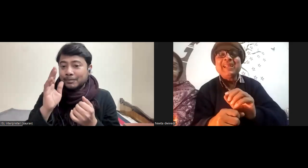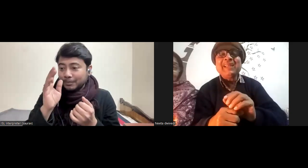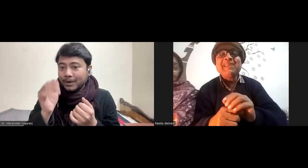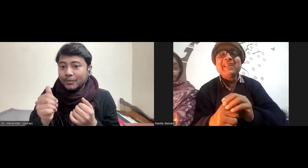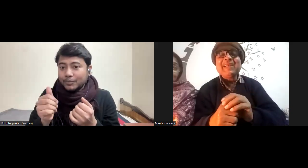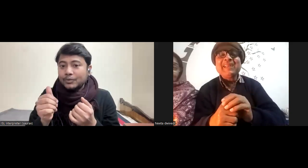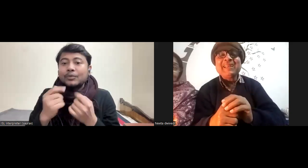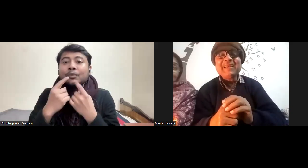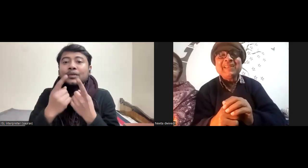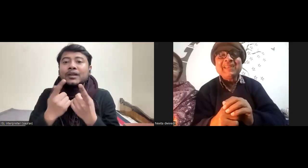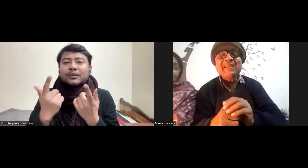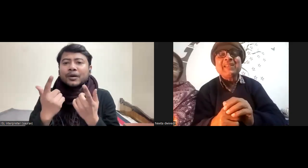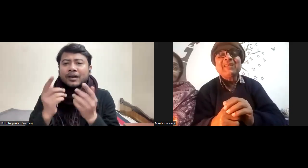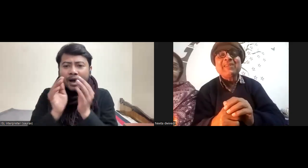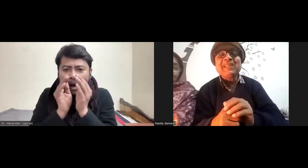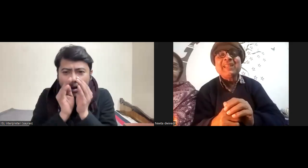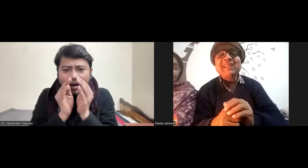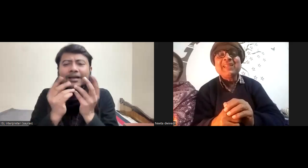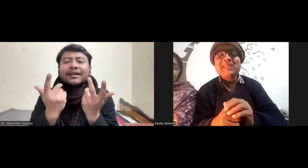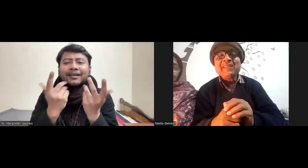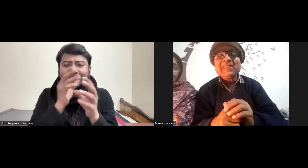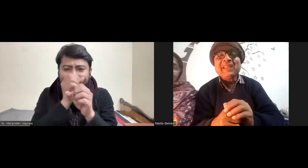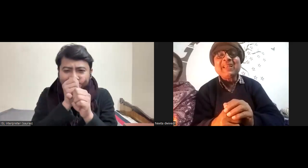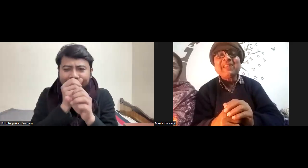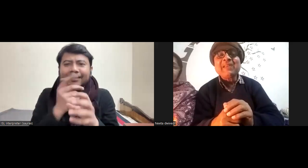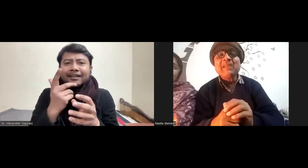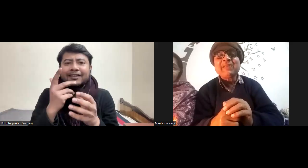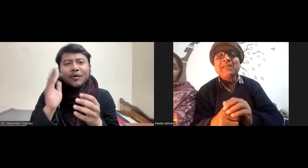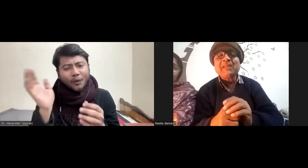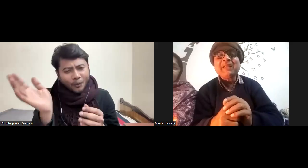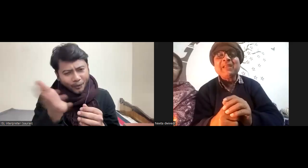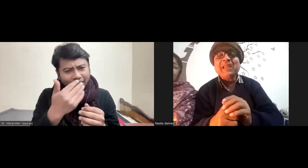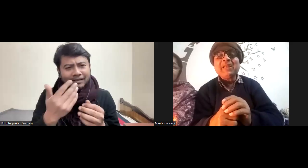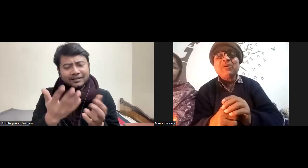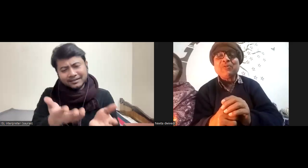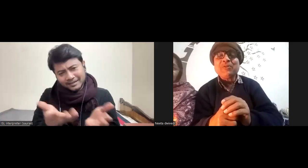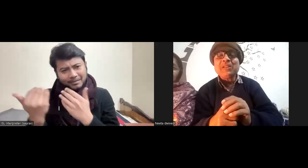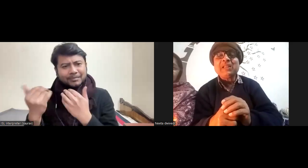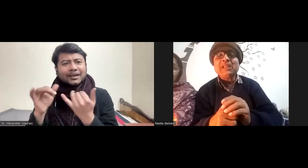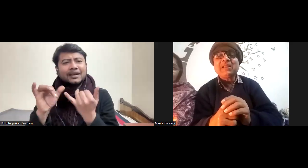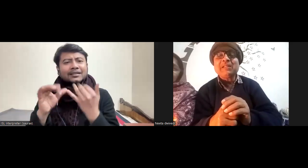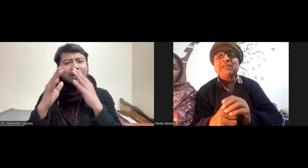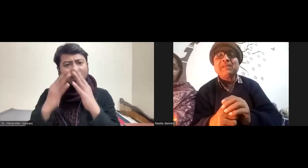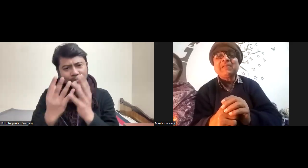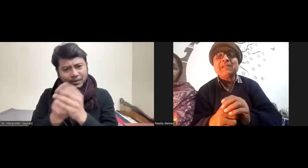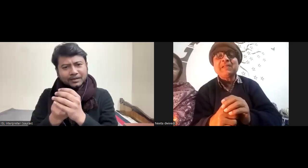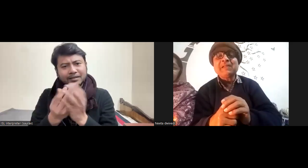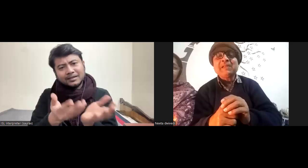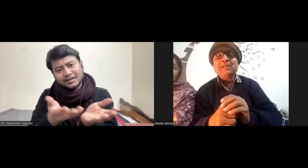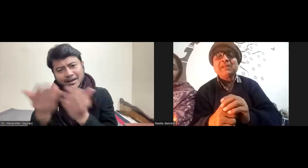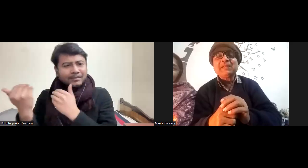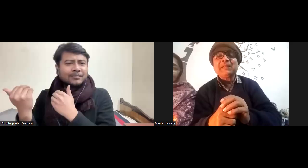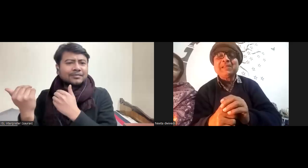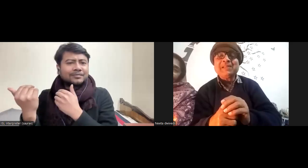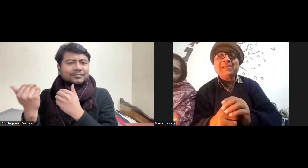delivered. Let everybody come back to me. Krishna would say, let everybody come back to me. So